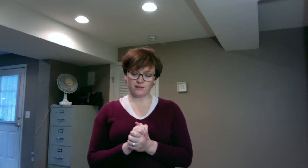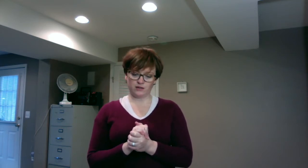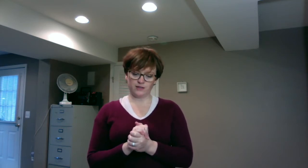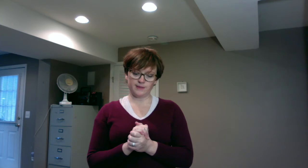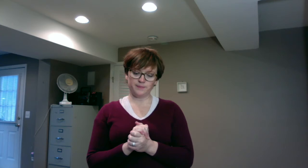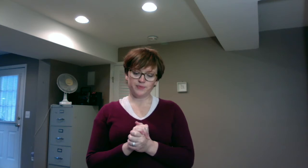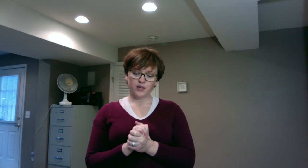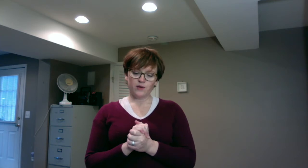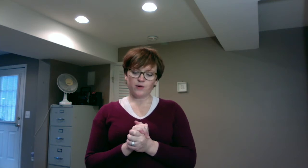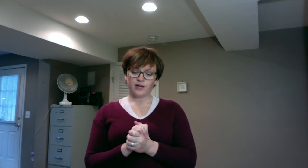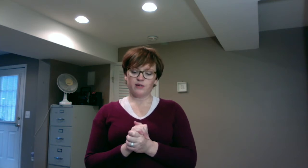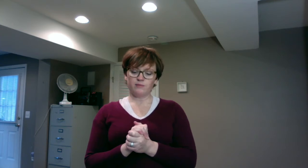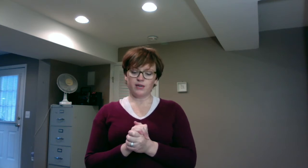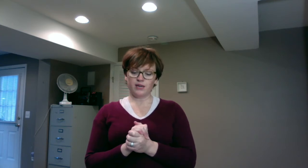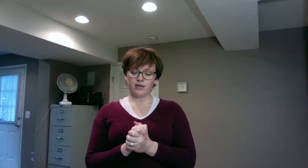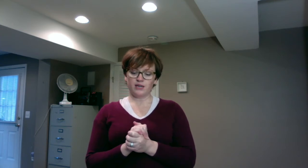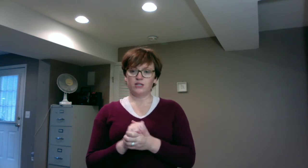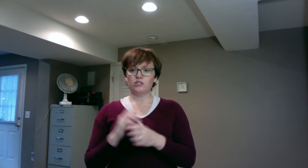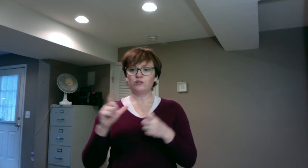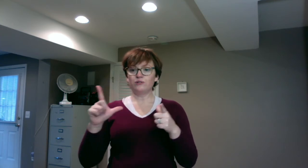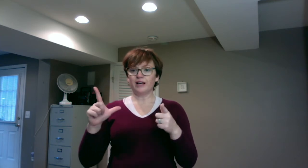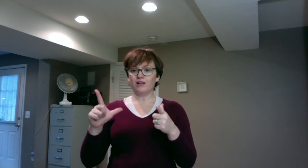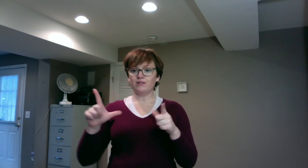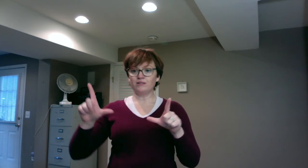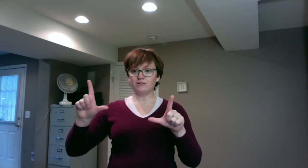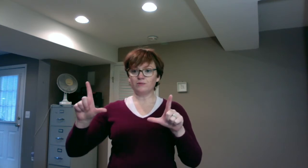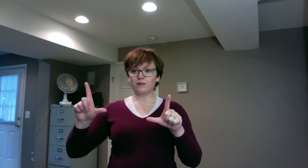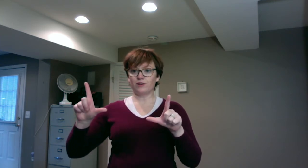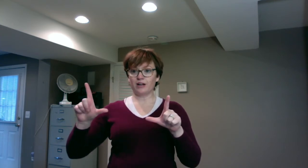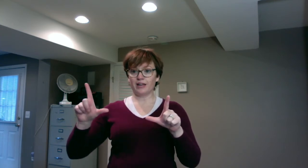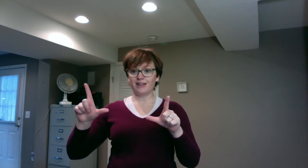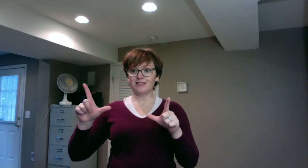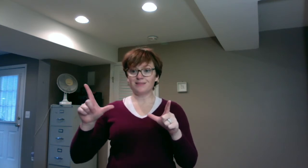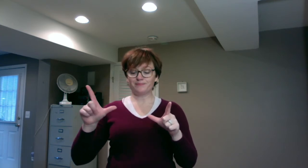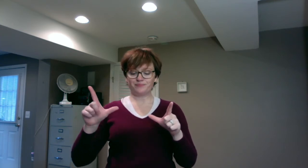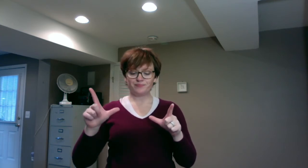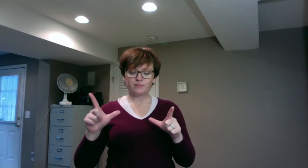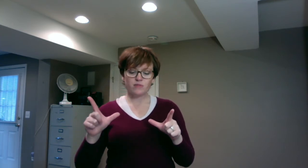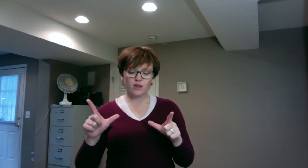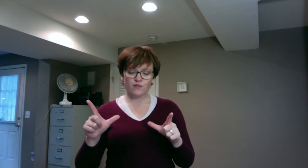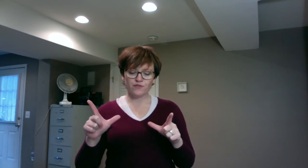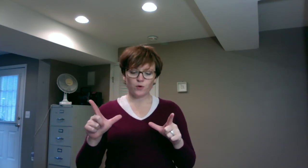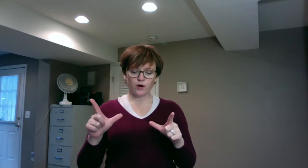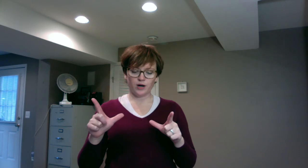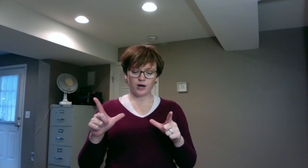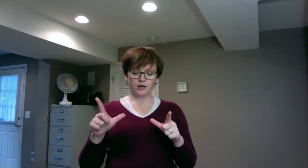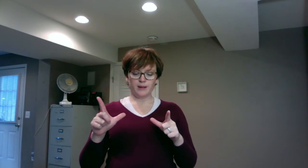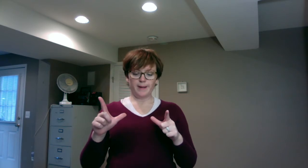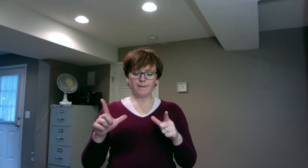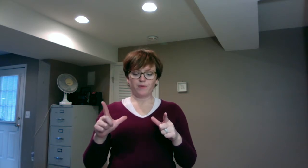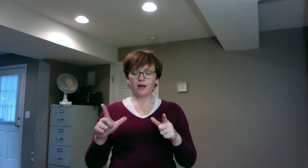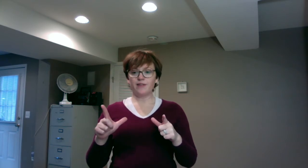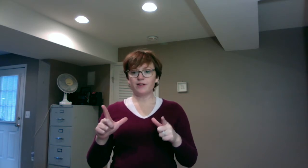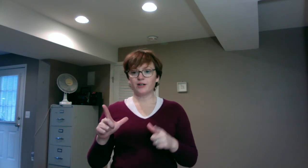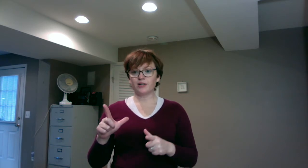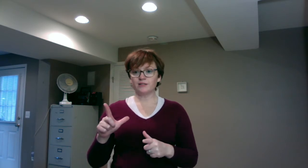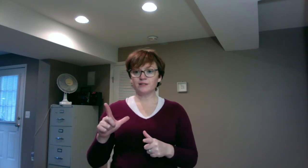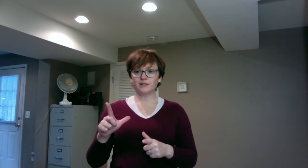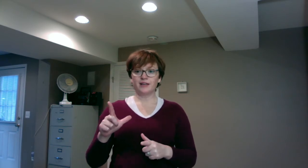sisters, we're going to make 2 L's with our hands. for brothers, I'm